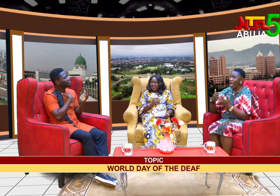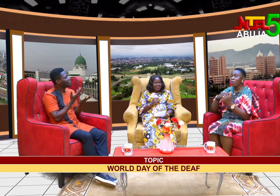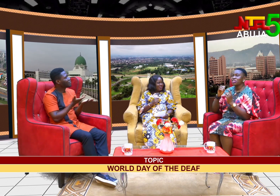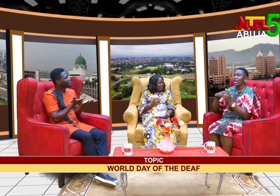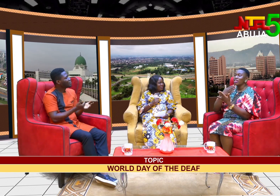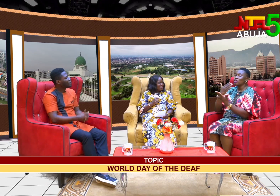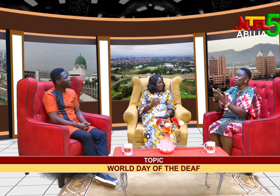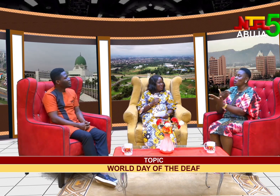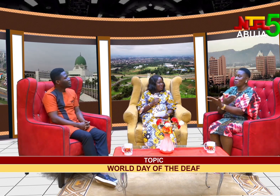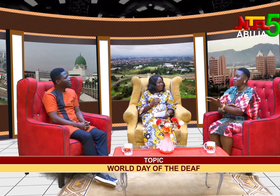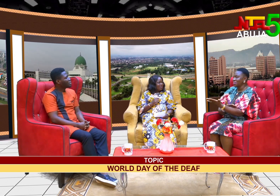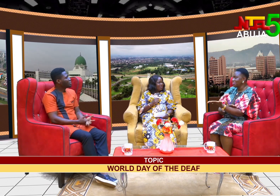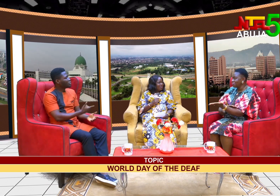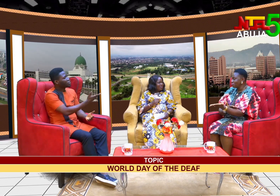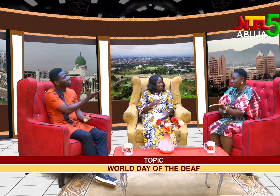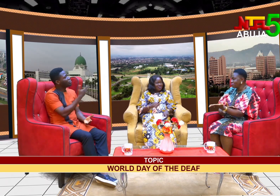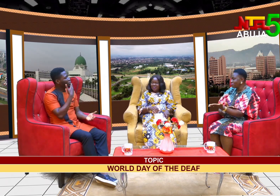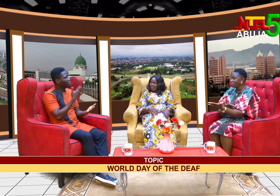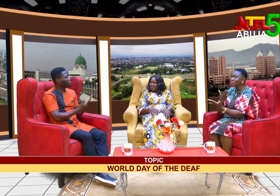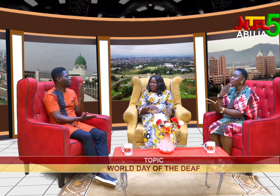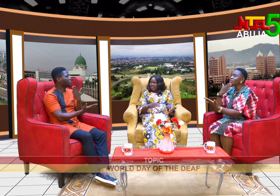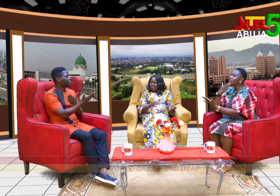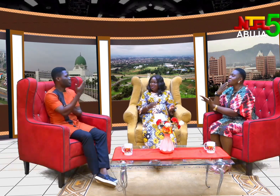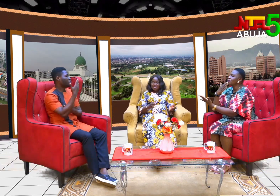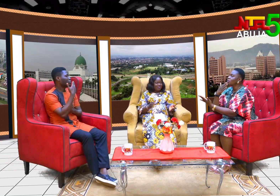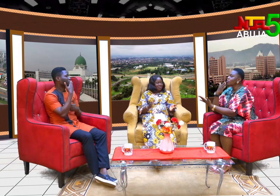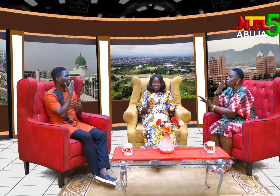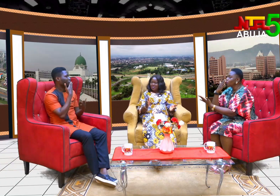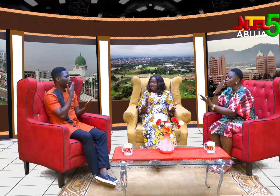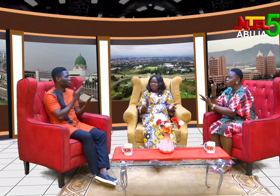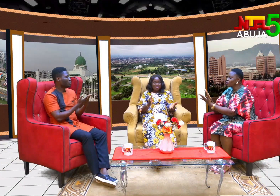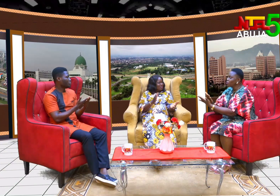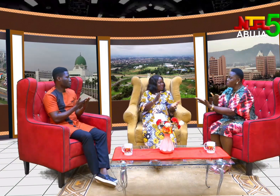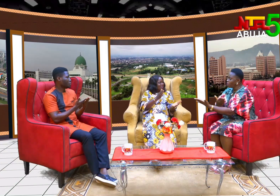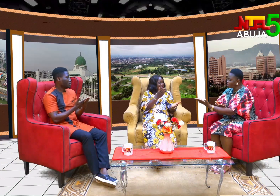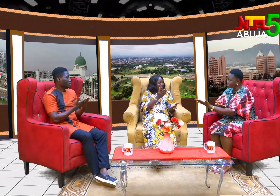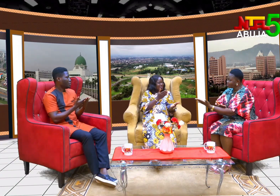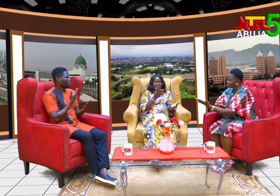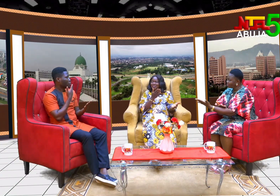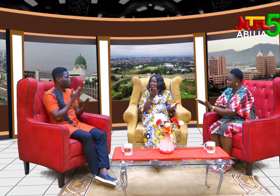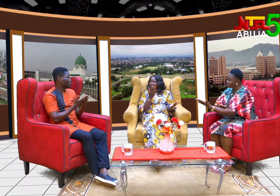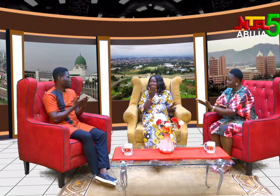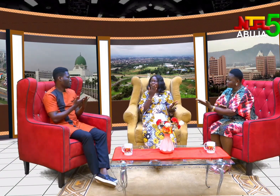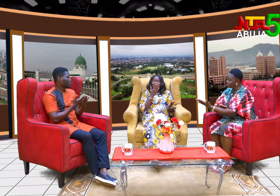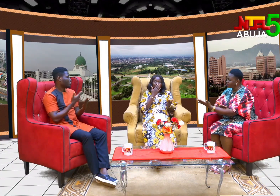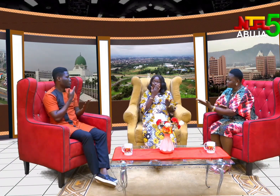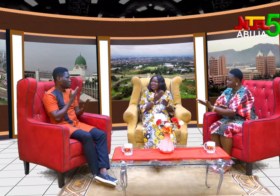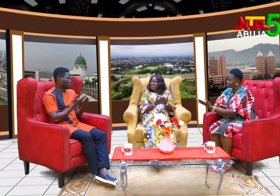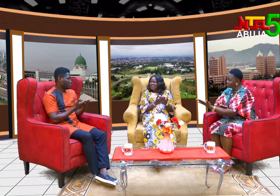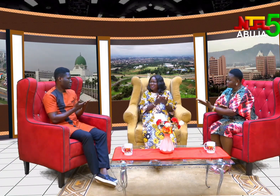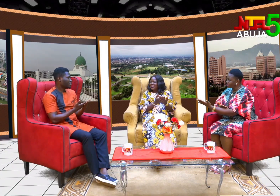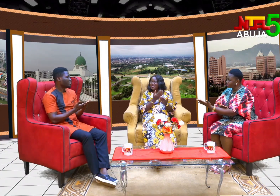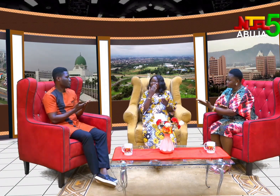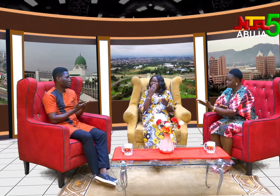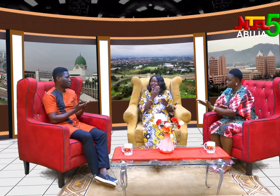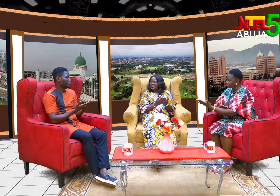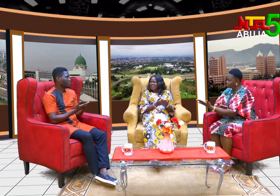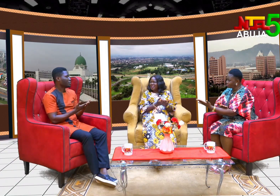you go. This does good morning, I could just teach you good morning. So good. Good. Good. Good. Good.